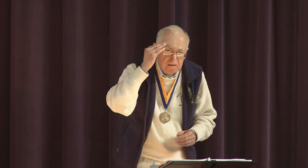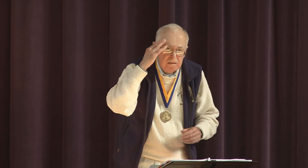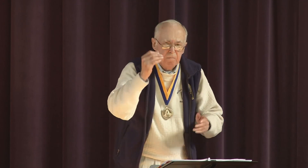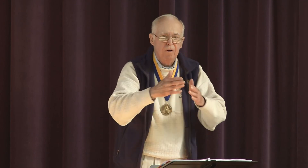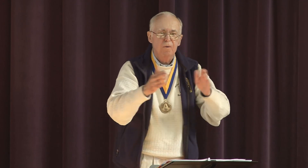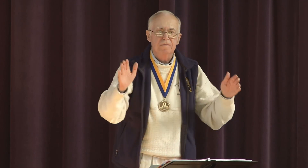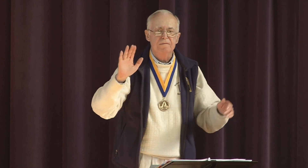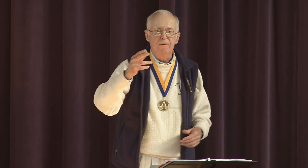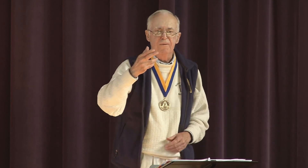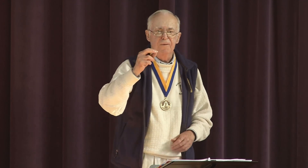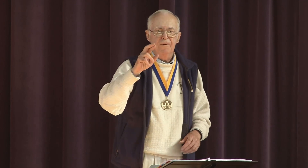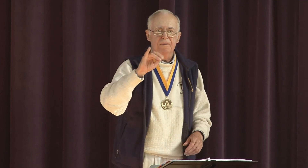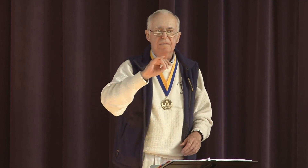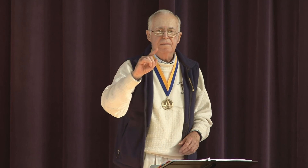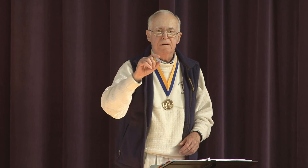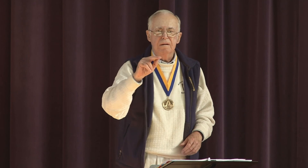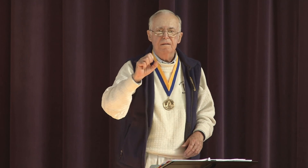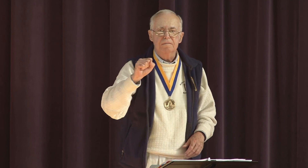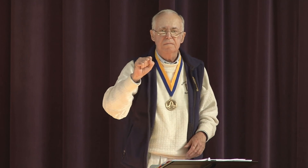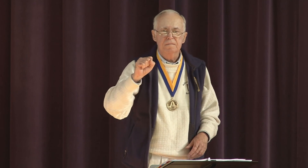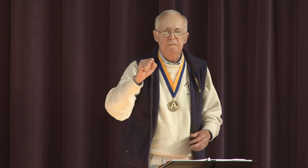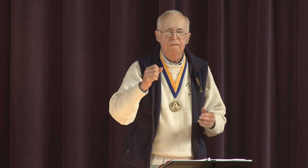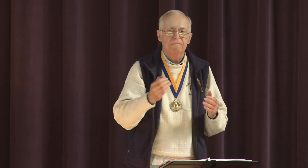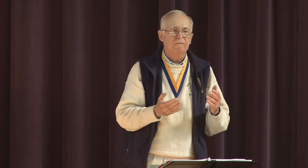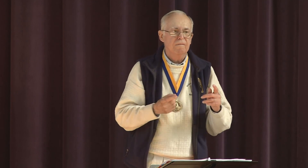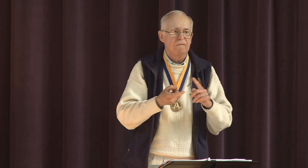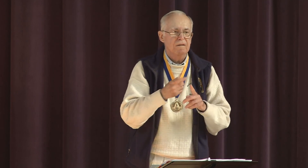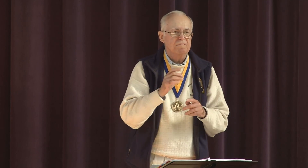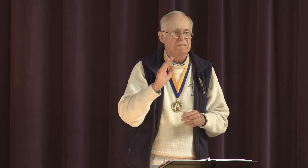in order to gain more knowledge and expand his horizons.